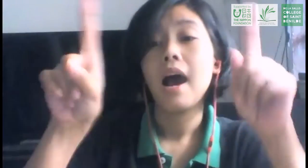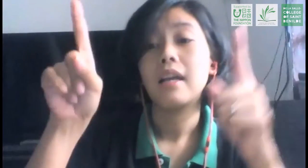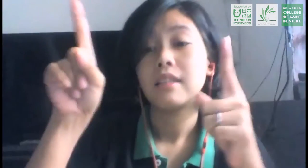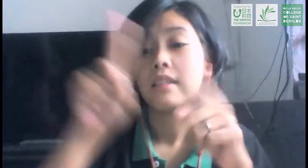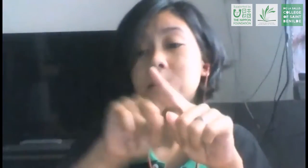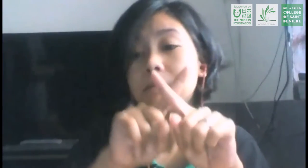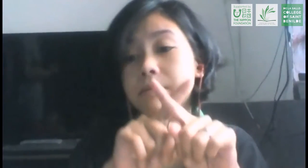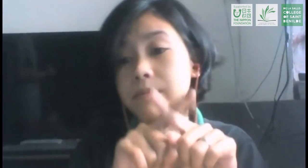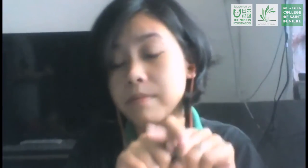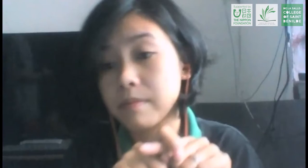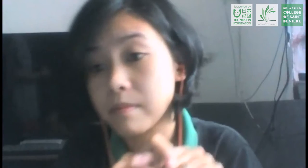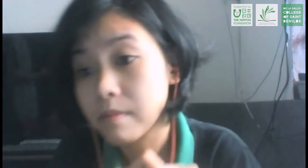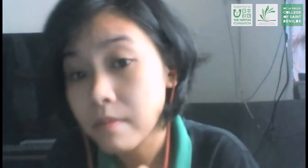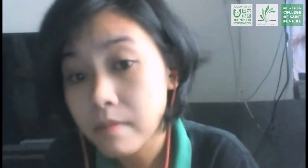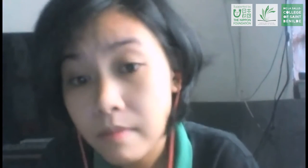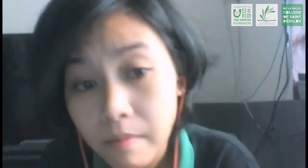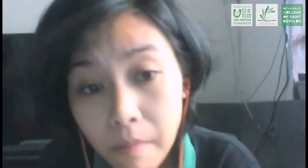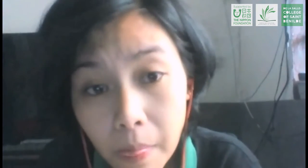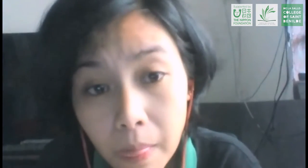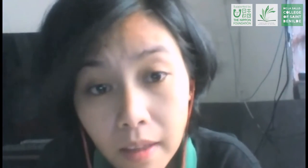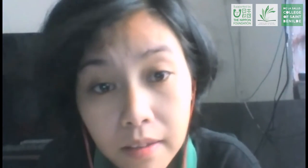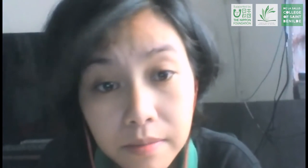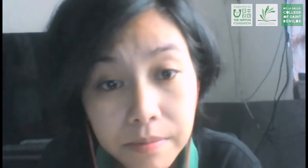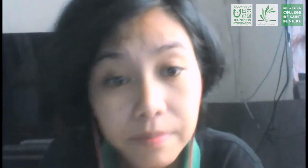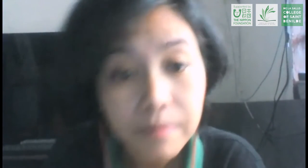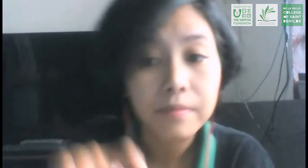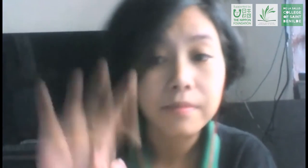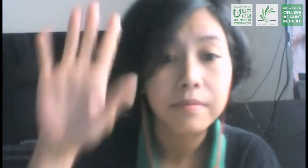Uh, okay, this is Yami.